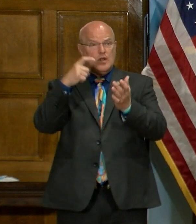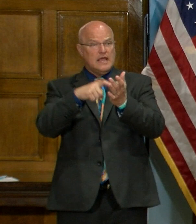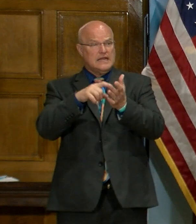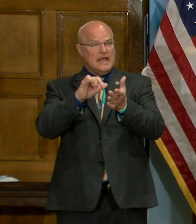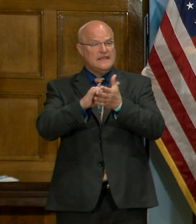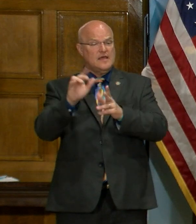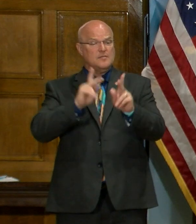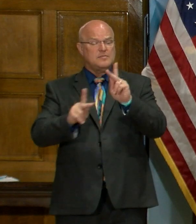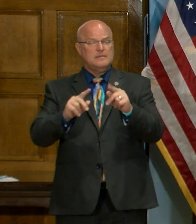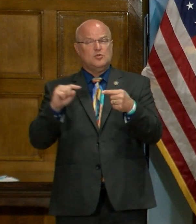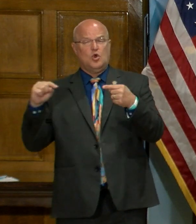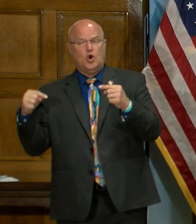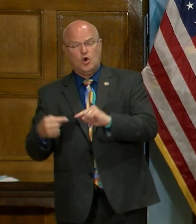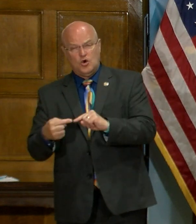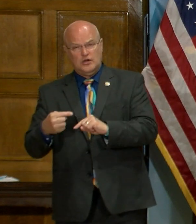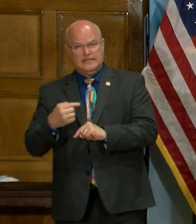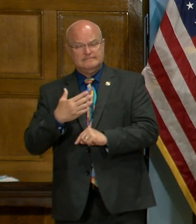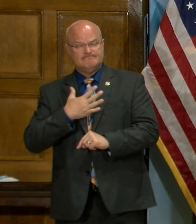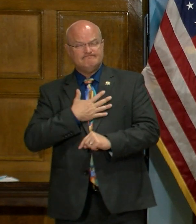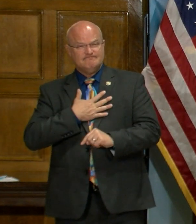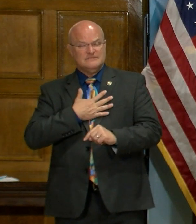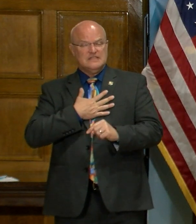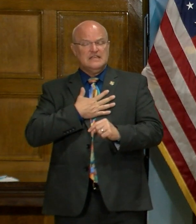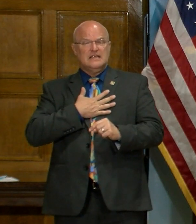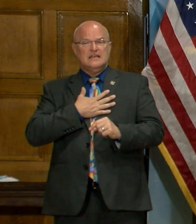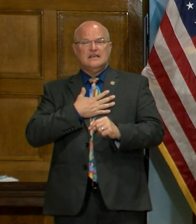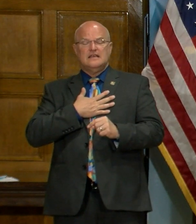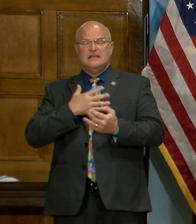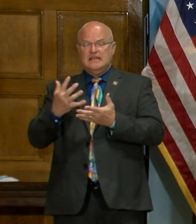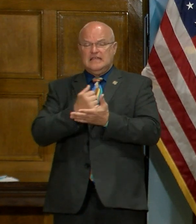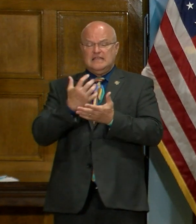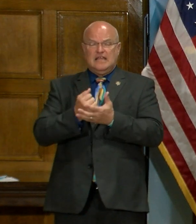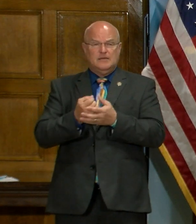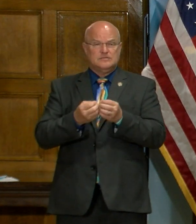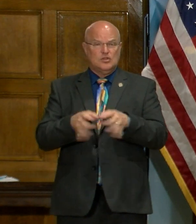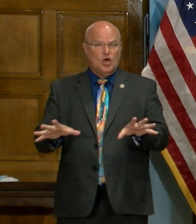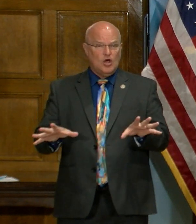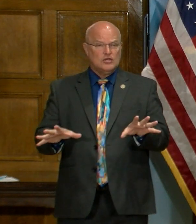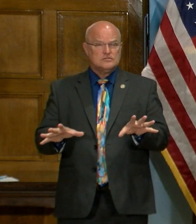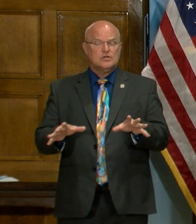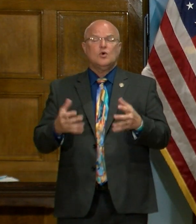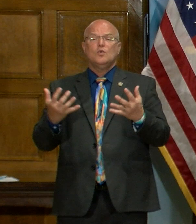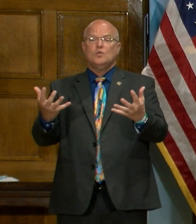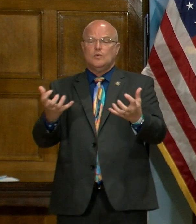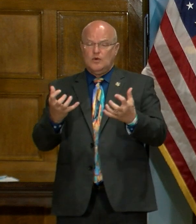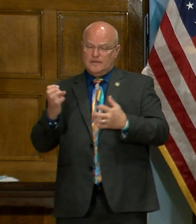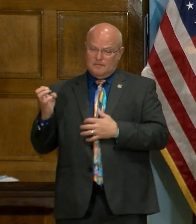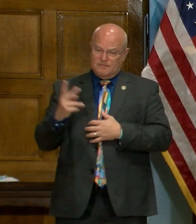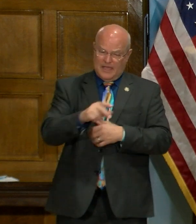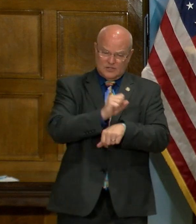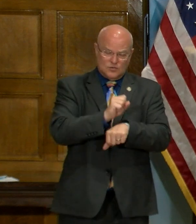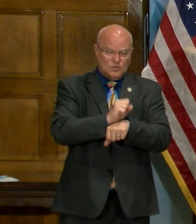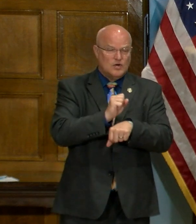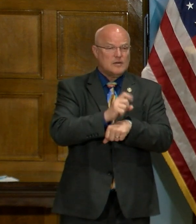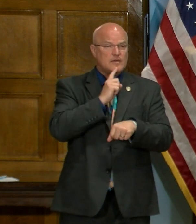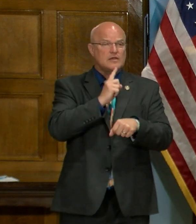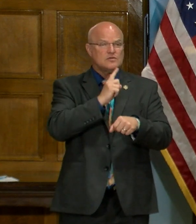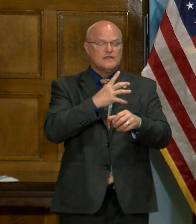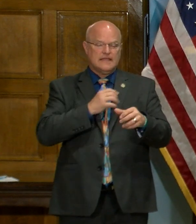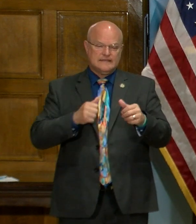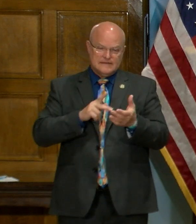recognize that there are people that are hurting out there, that they've lost income. We want them to get back to work. We want to make sure that they